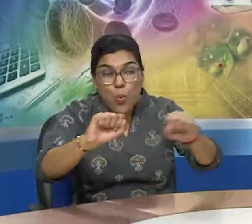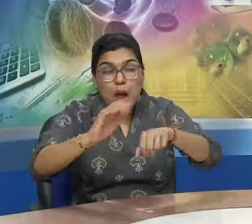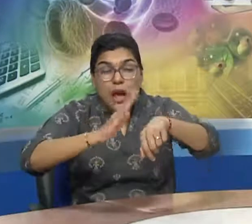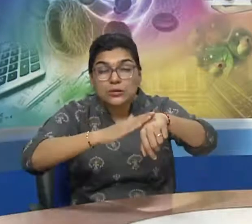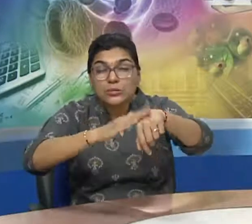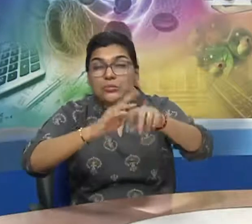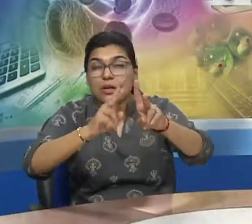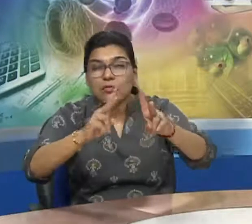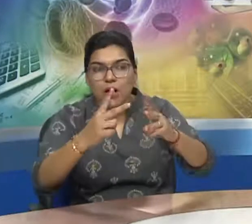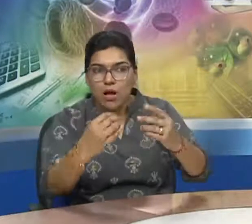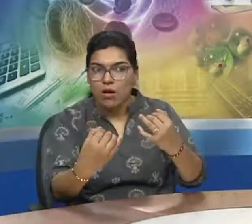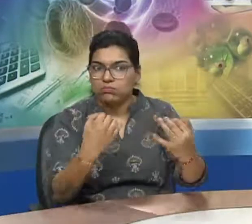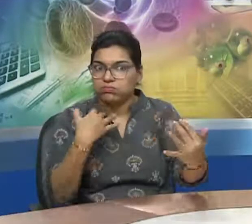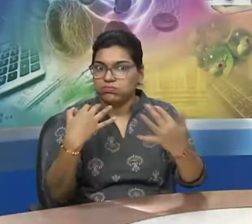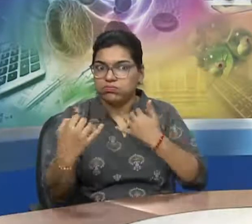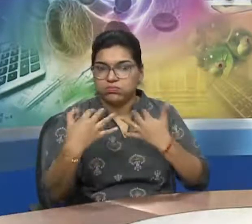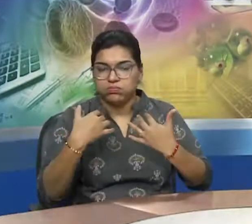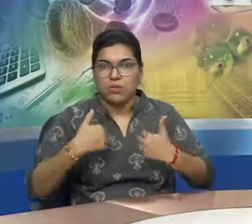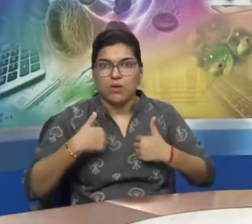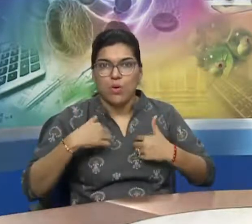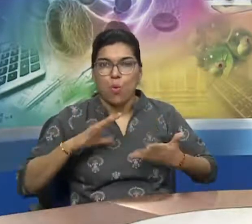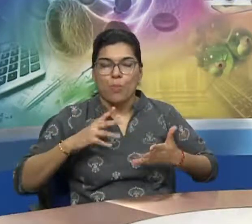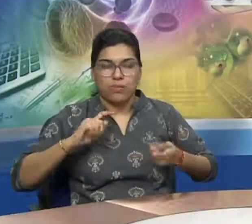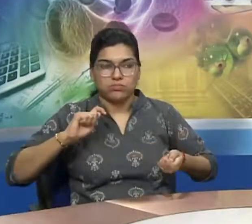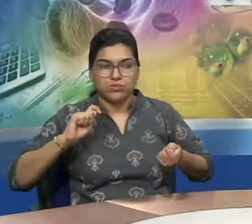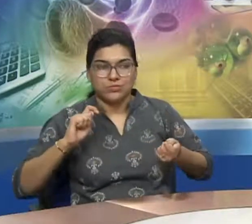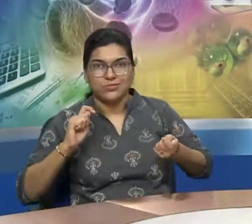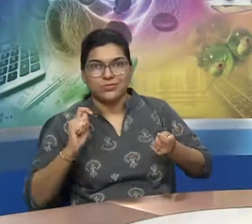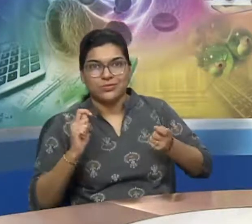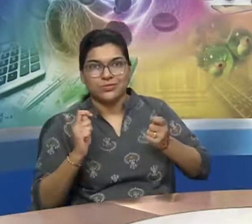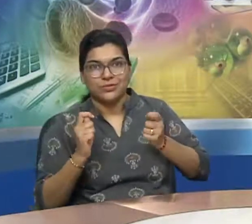the personality and behavior.